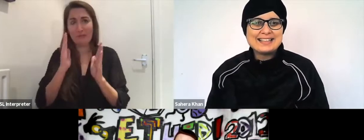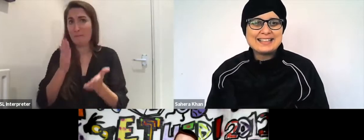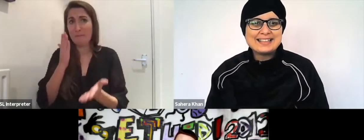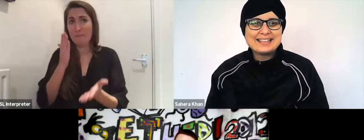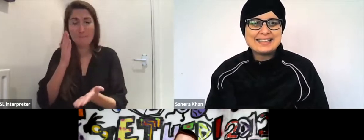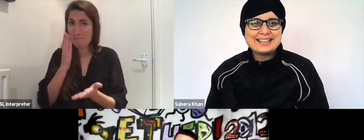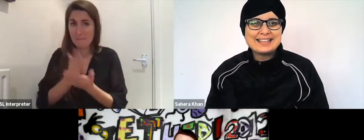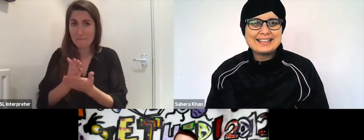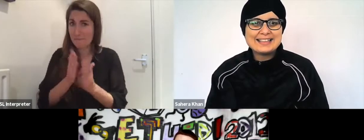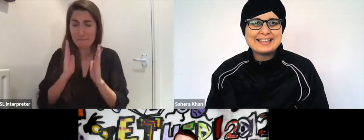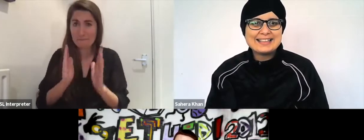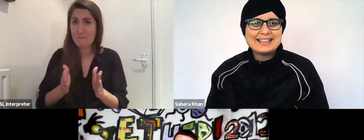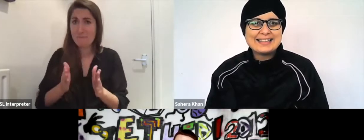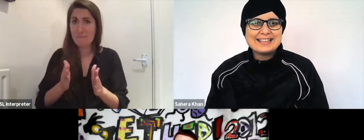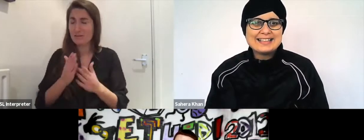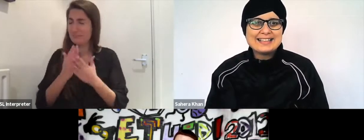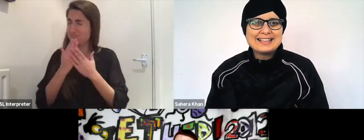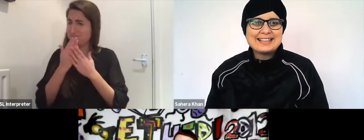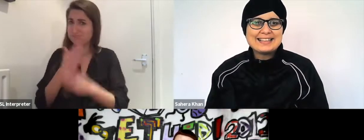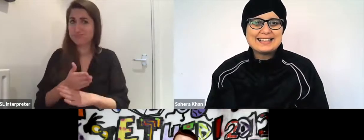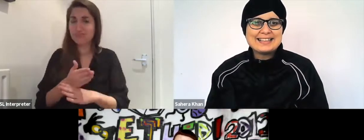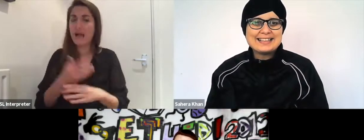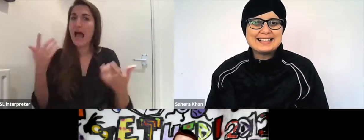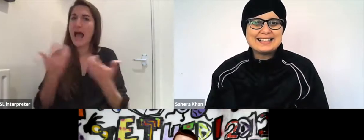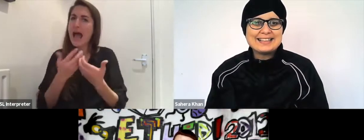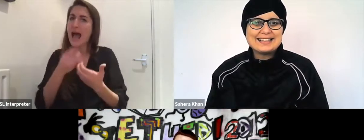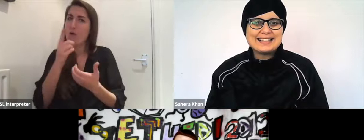into poetry?